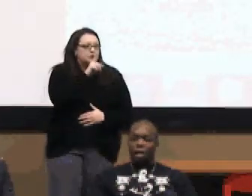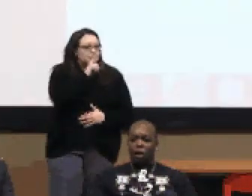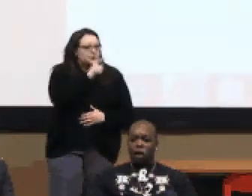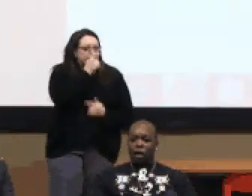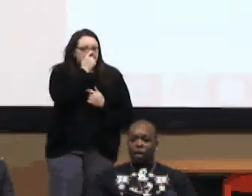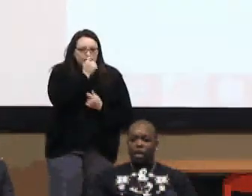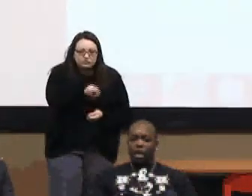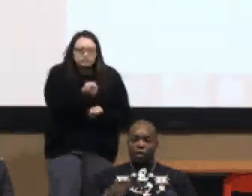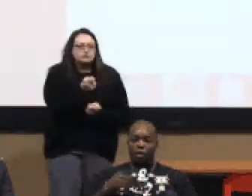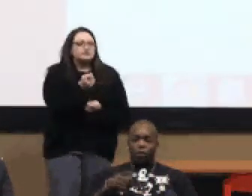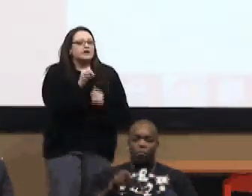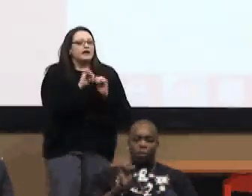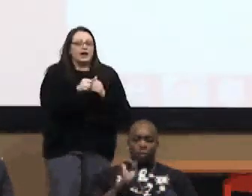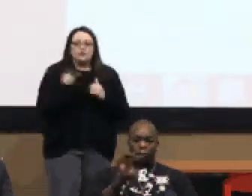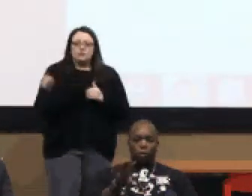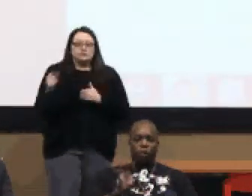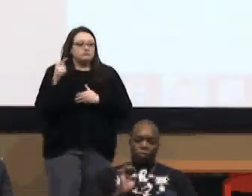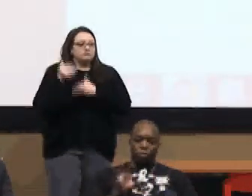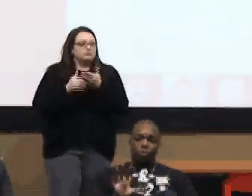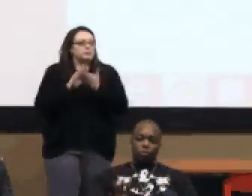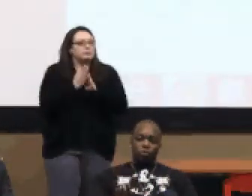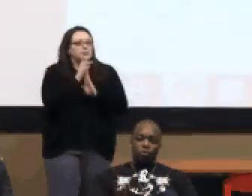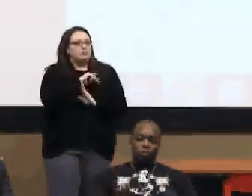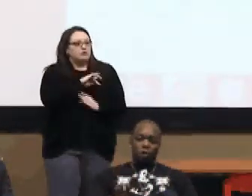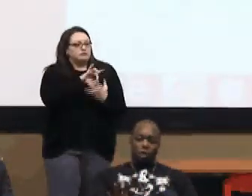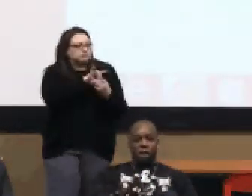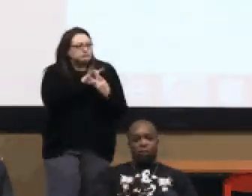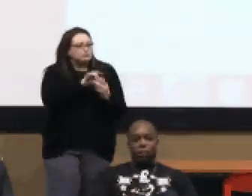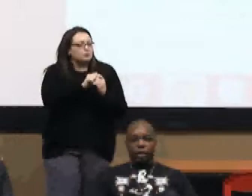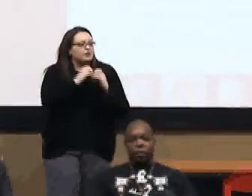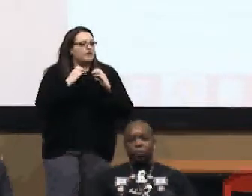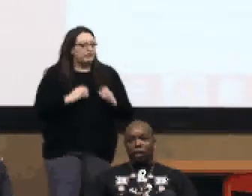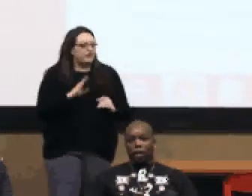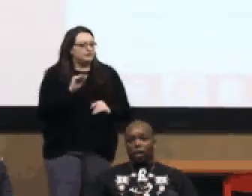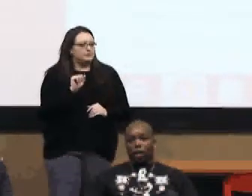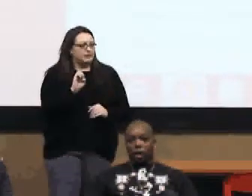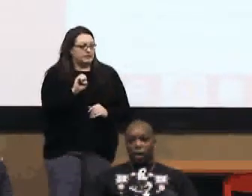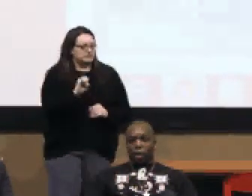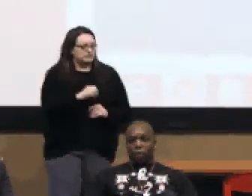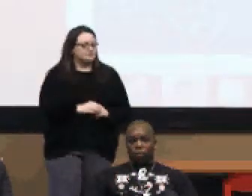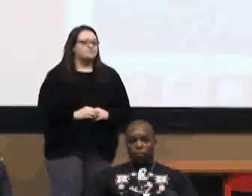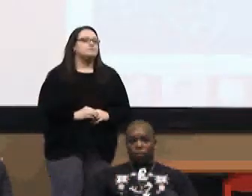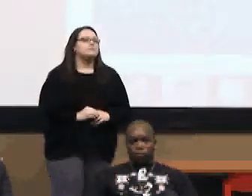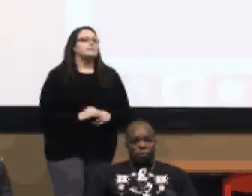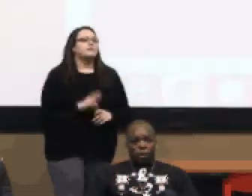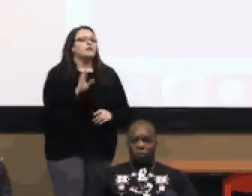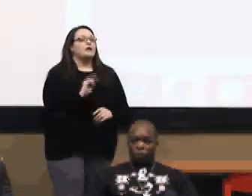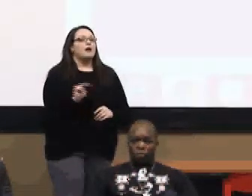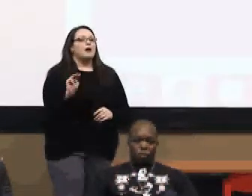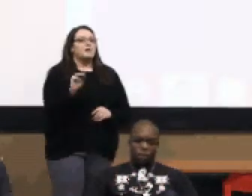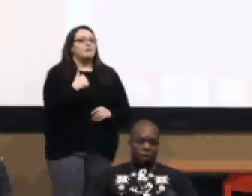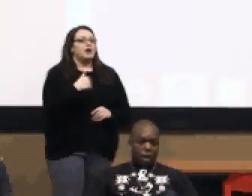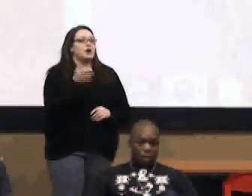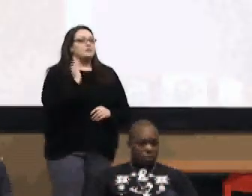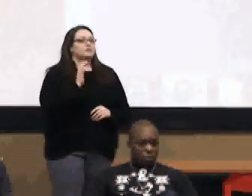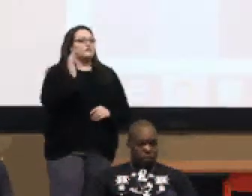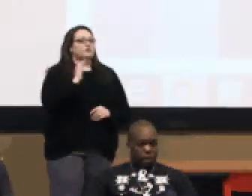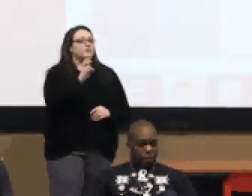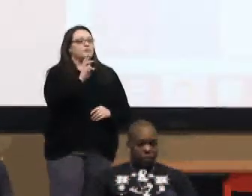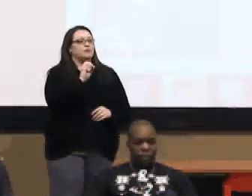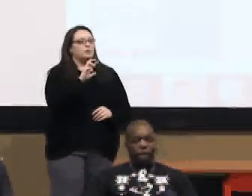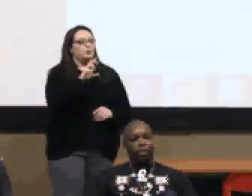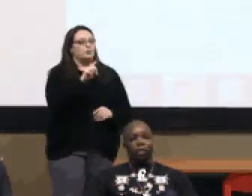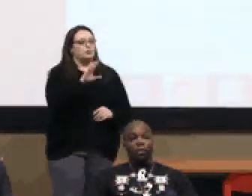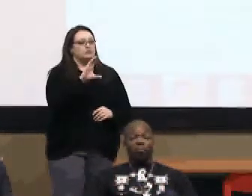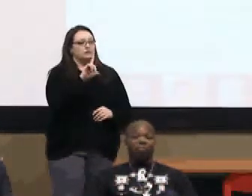interesting in how she goes about being personable to her client base. I'm a former world-class track